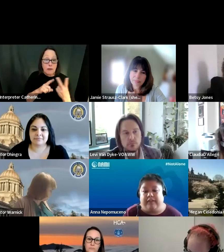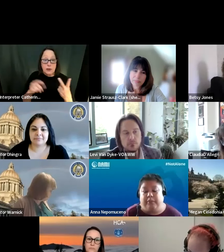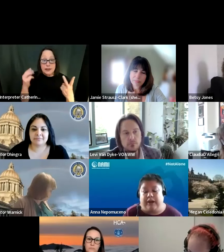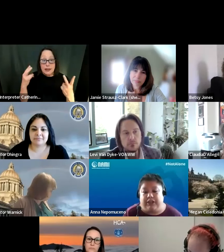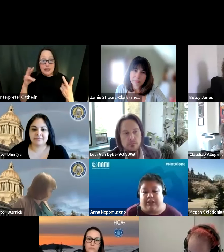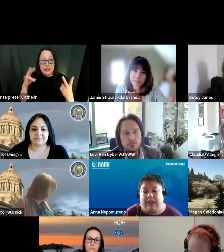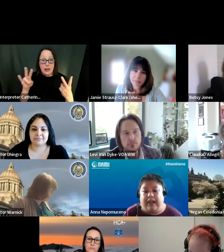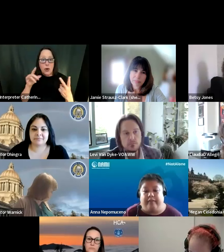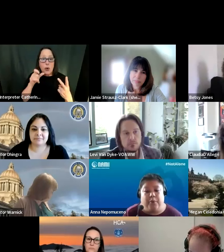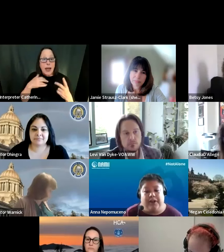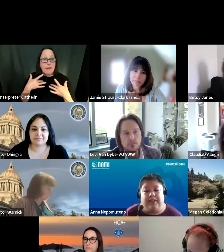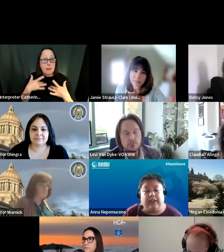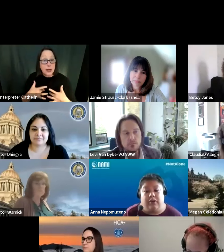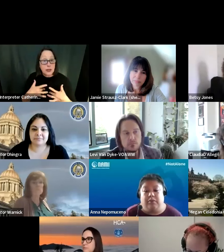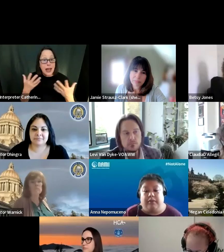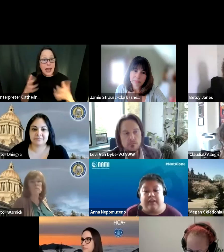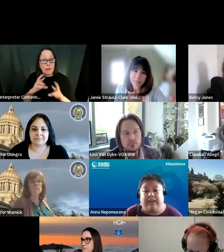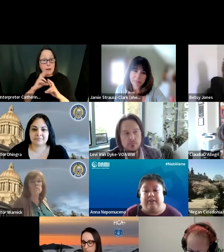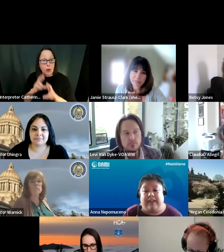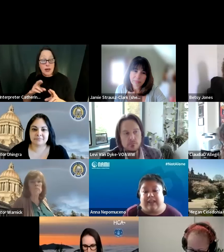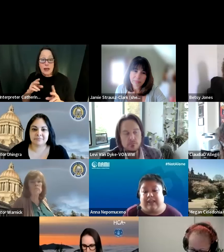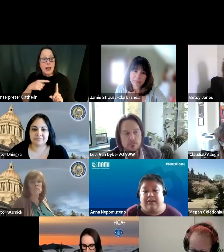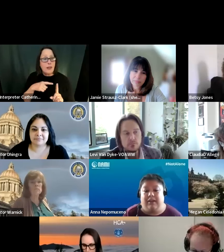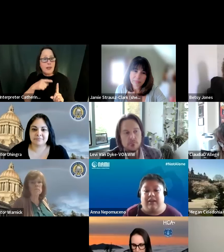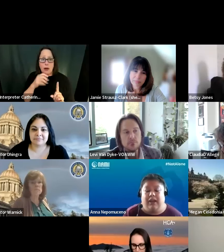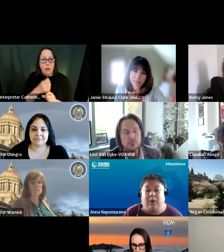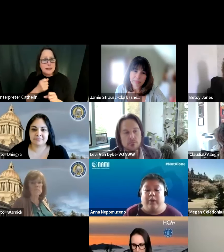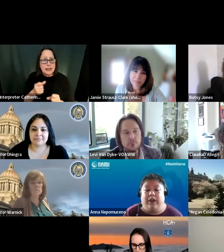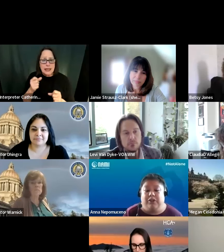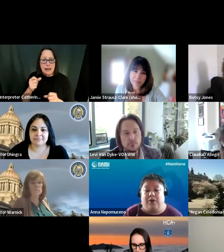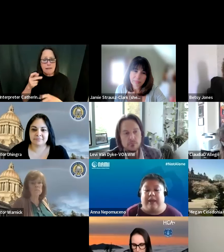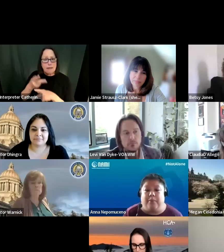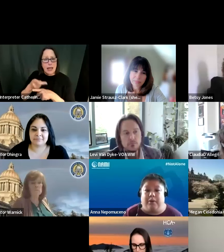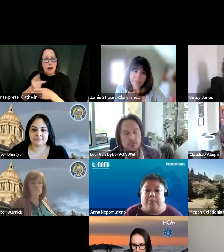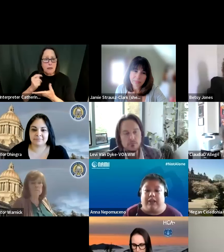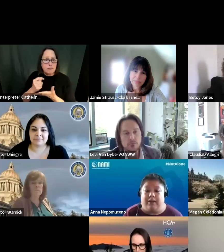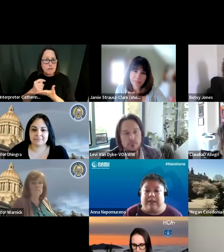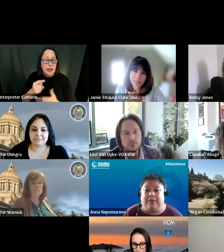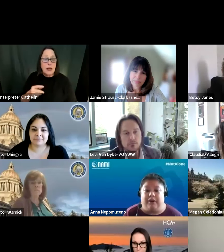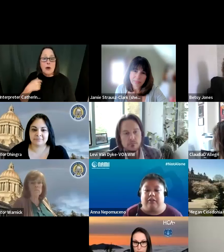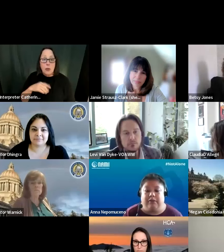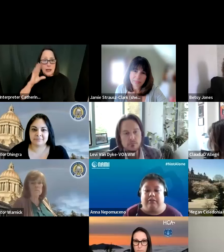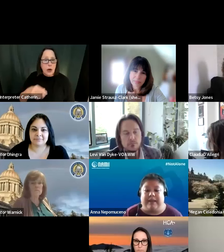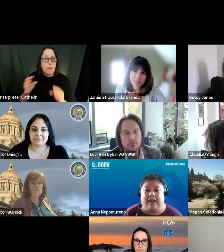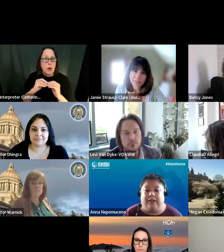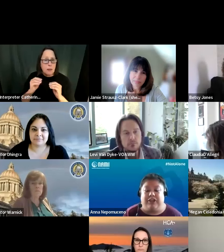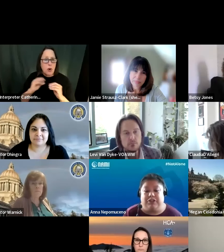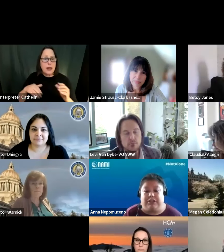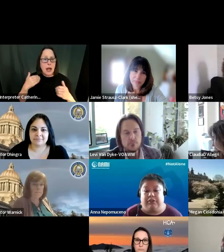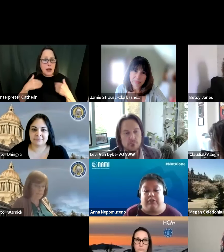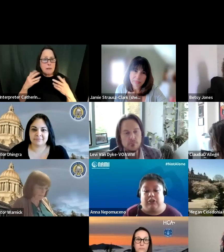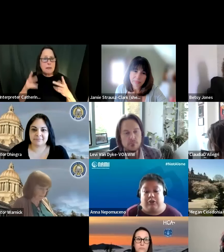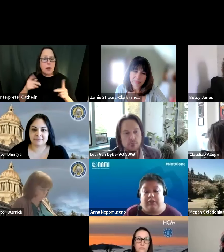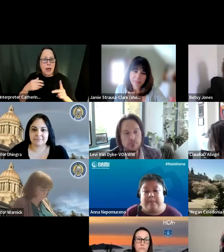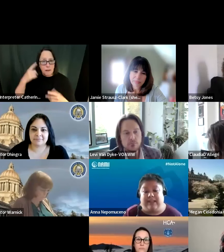who have depression have reported that they don't receive the care they need. We all know that more and more young people are experiencing mental health